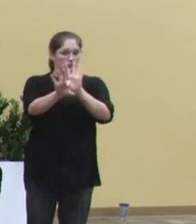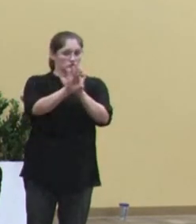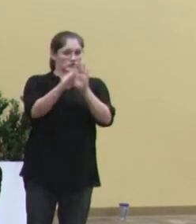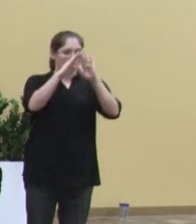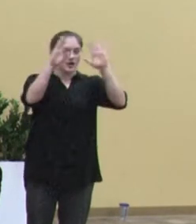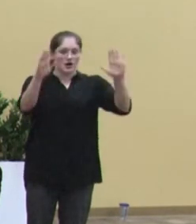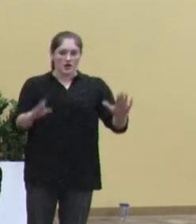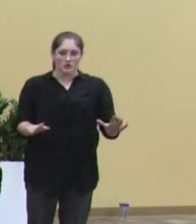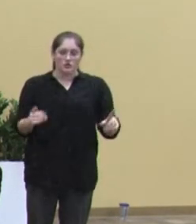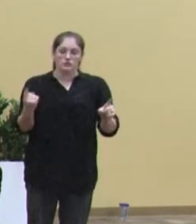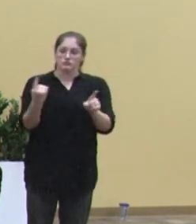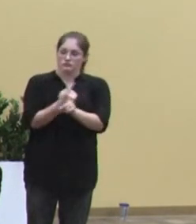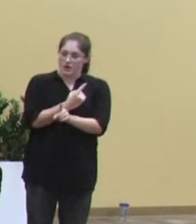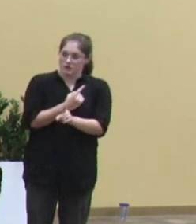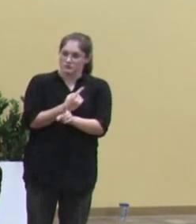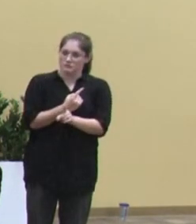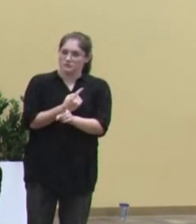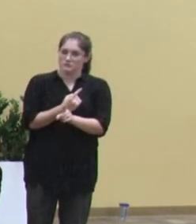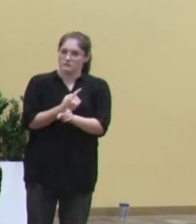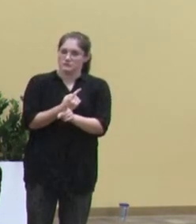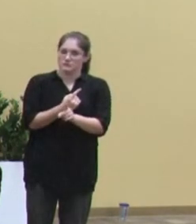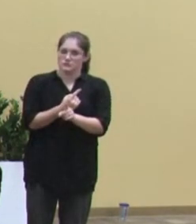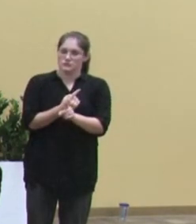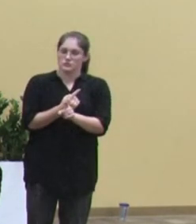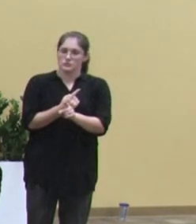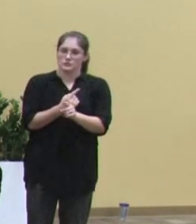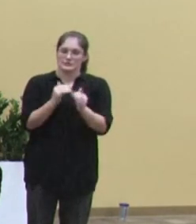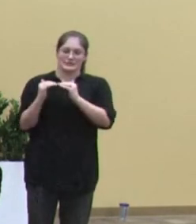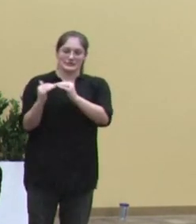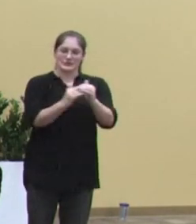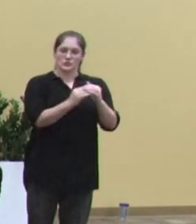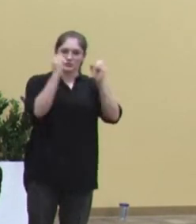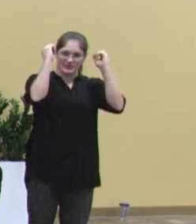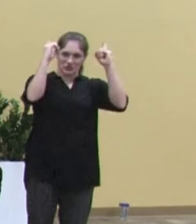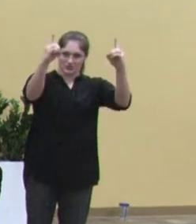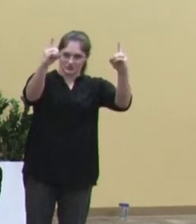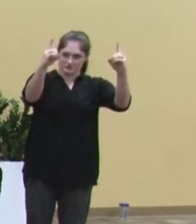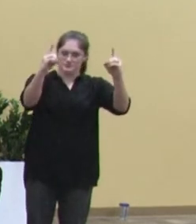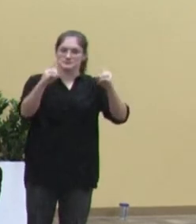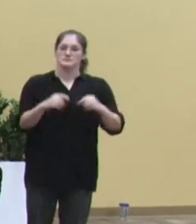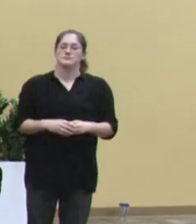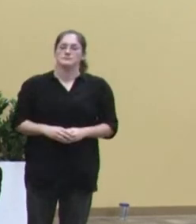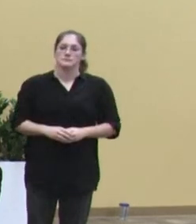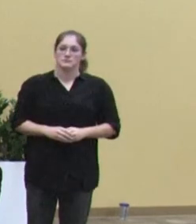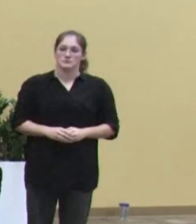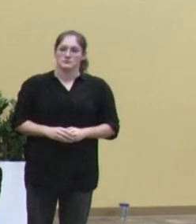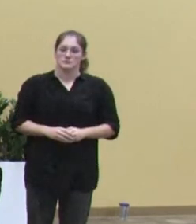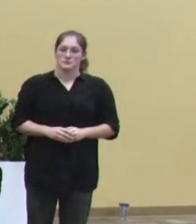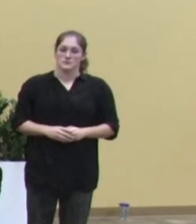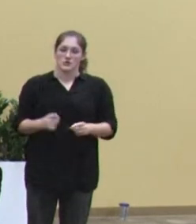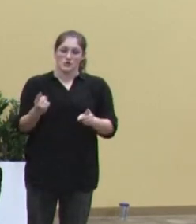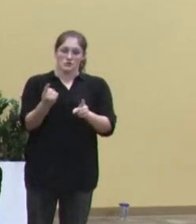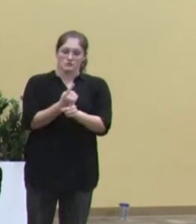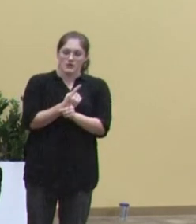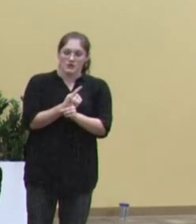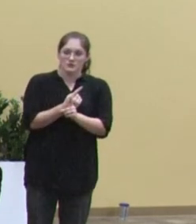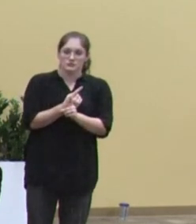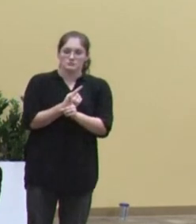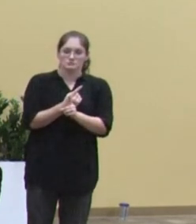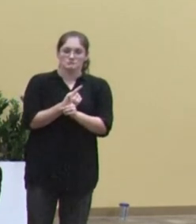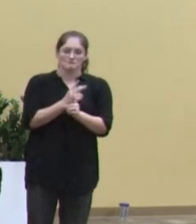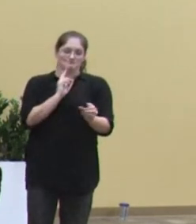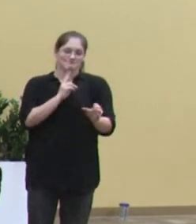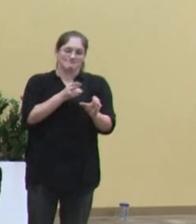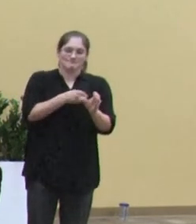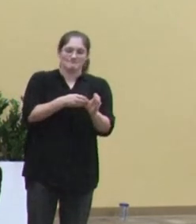the right to an adequate education, the right to participate in the decision-making